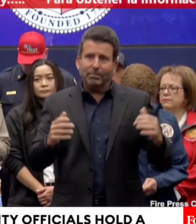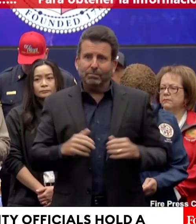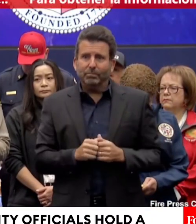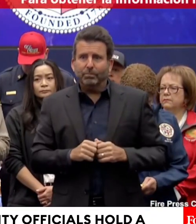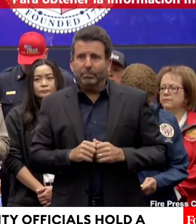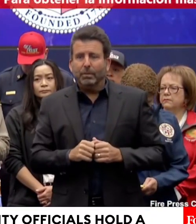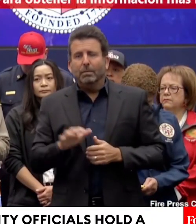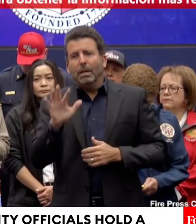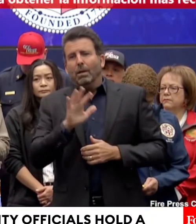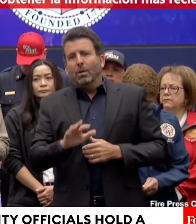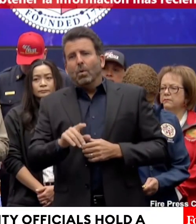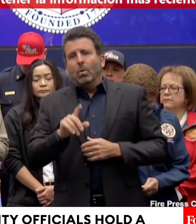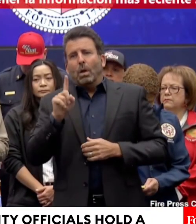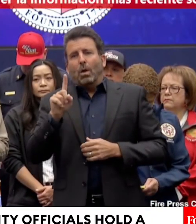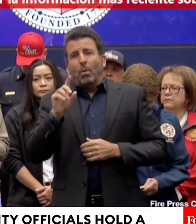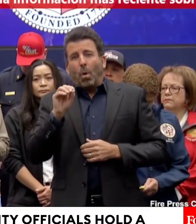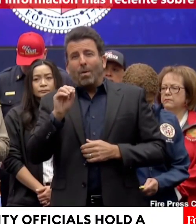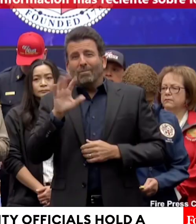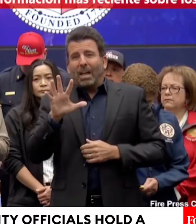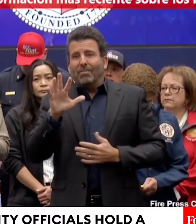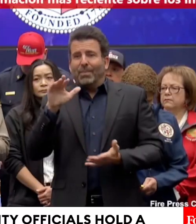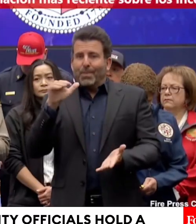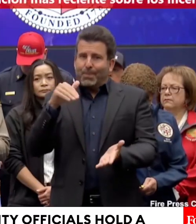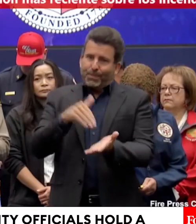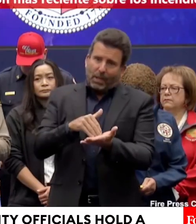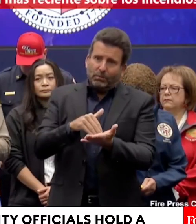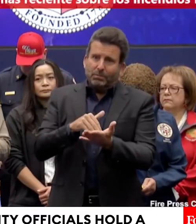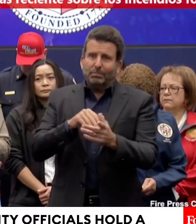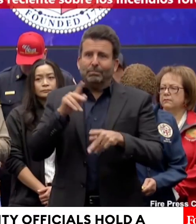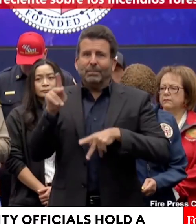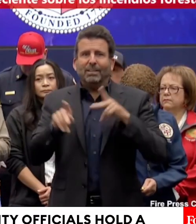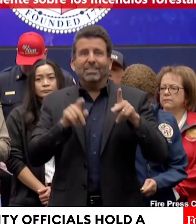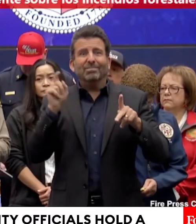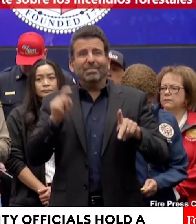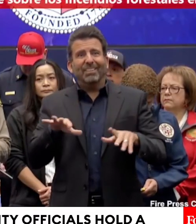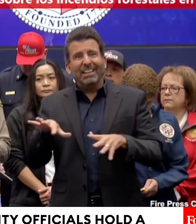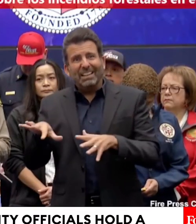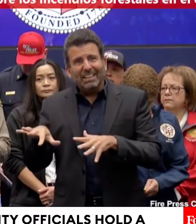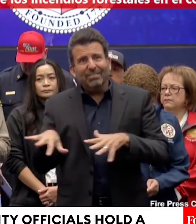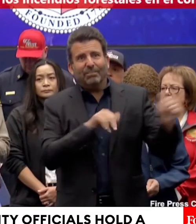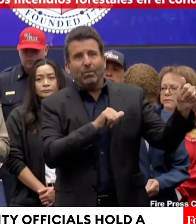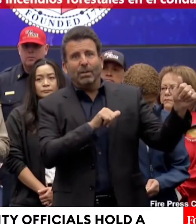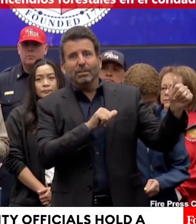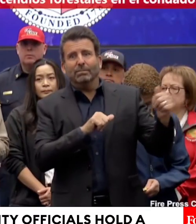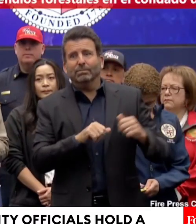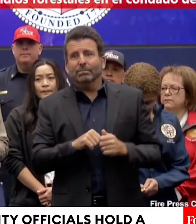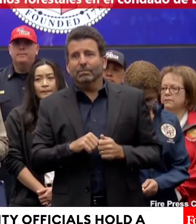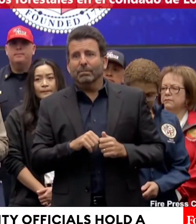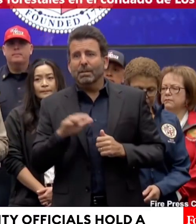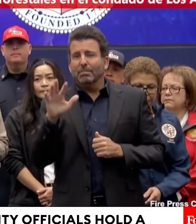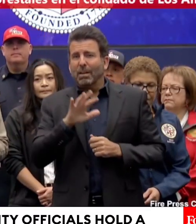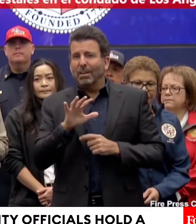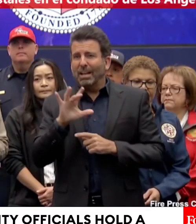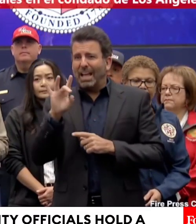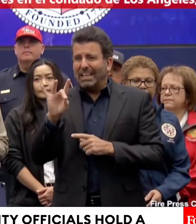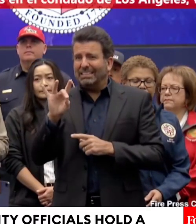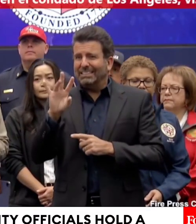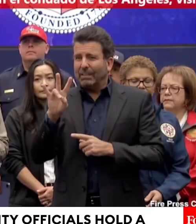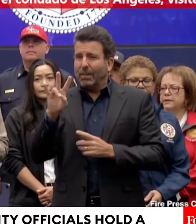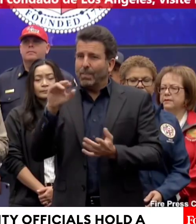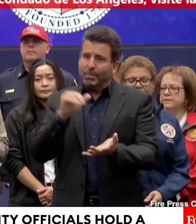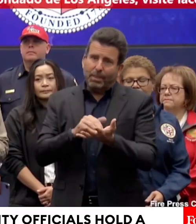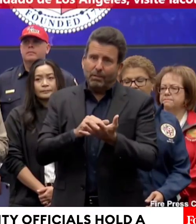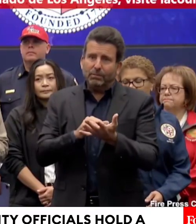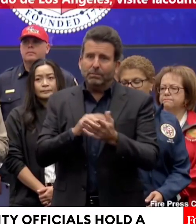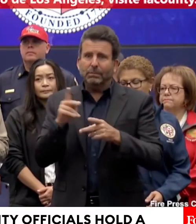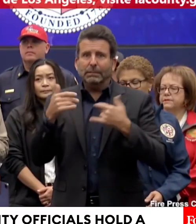under evacuation orders and approximately 87,000 residents under evacuation warnings.